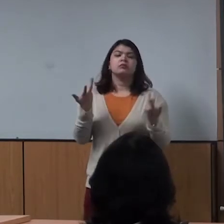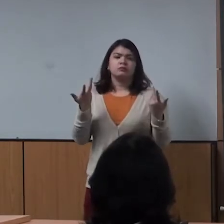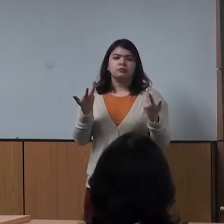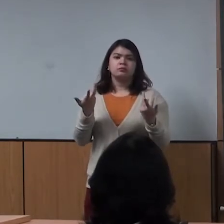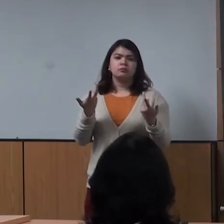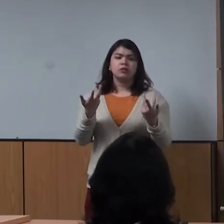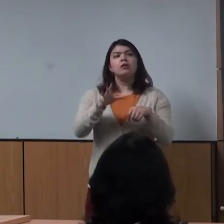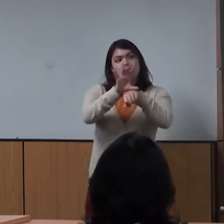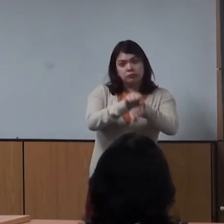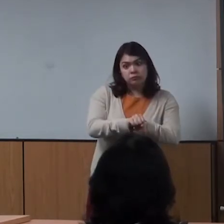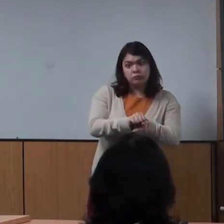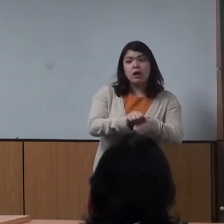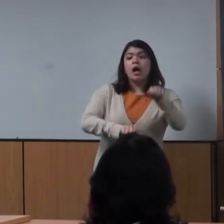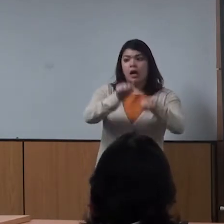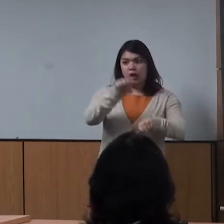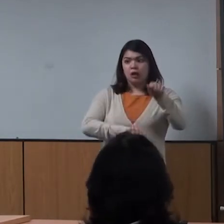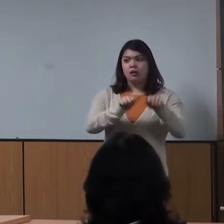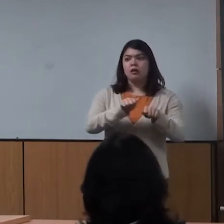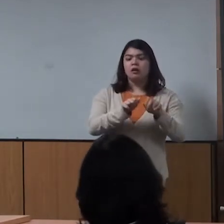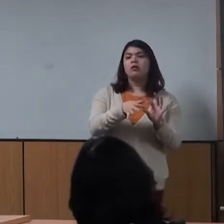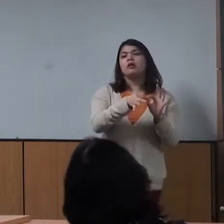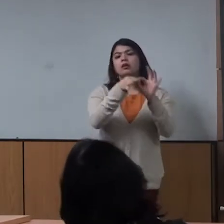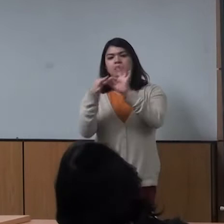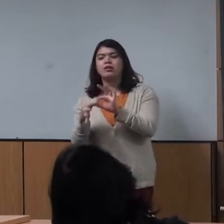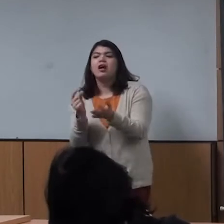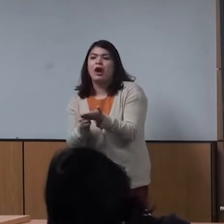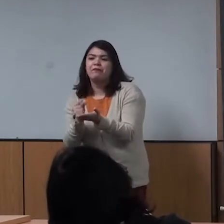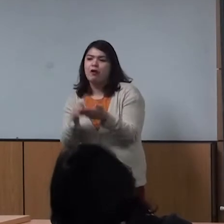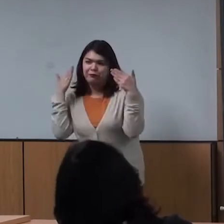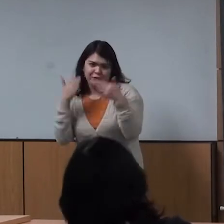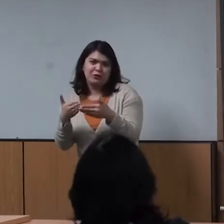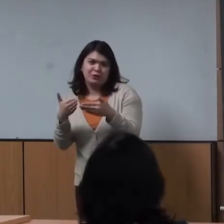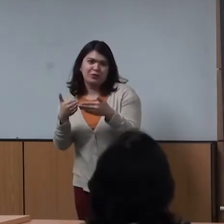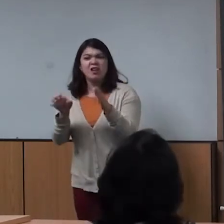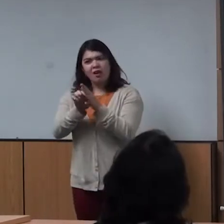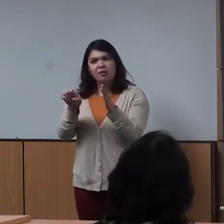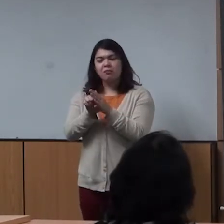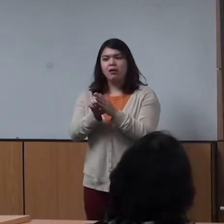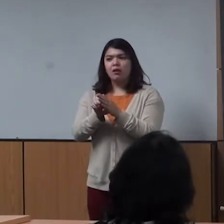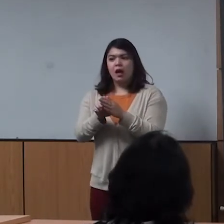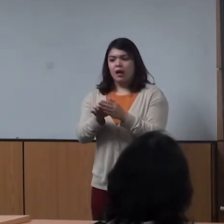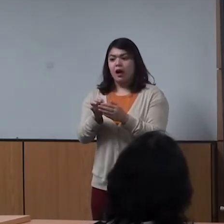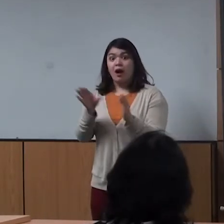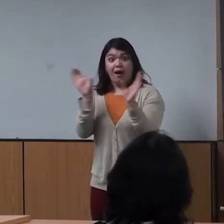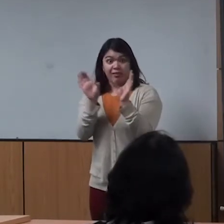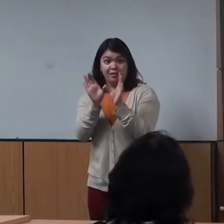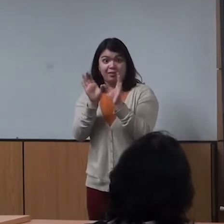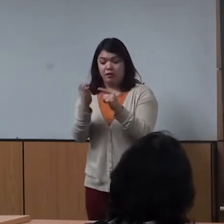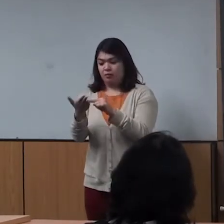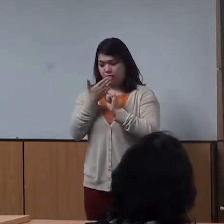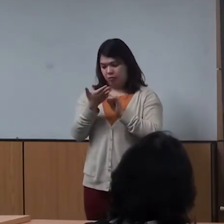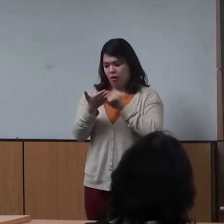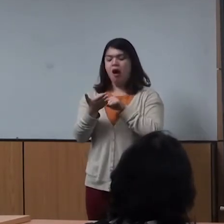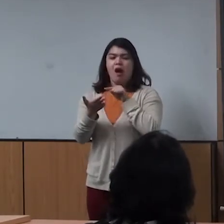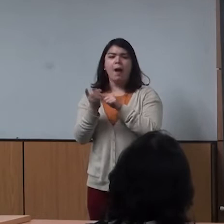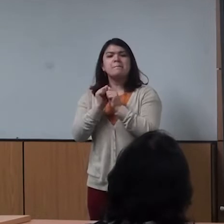So in the traditional assessment, this refer to the grade. So what we see at the report card. So